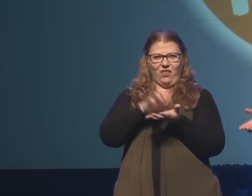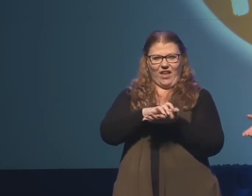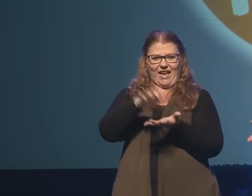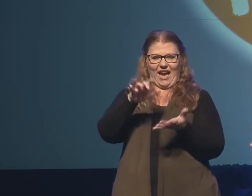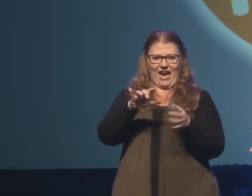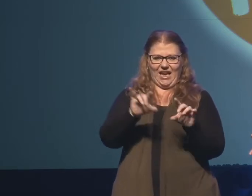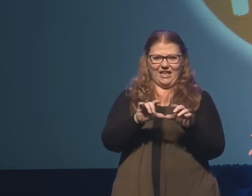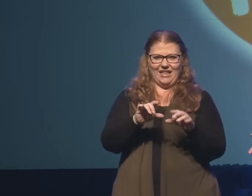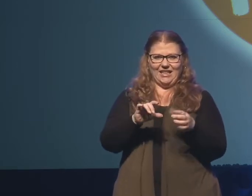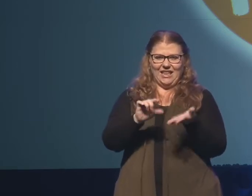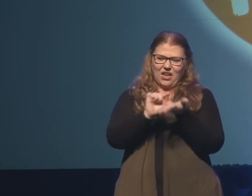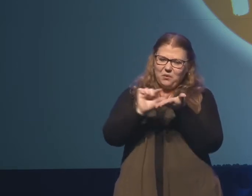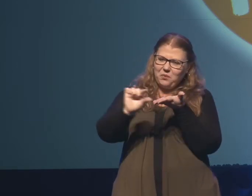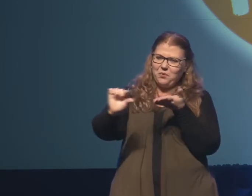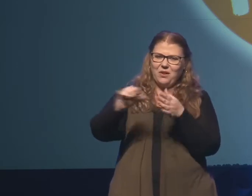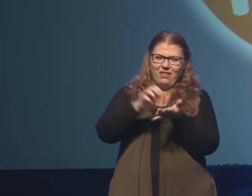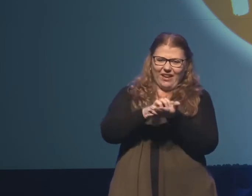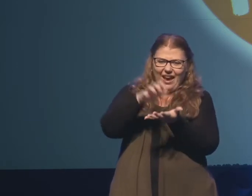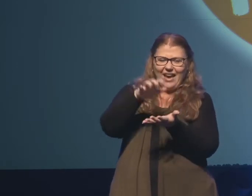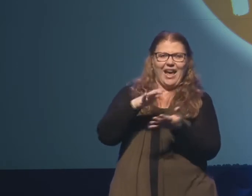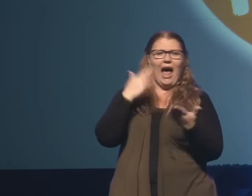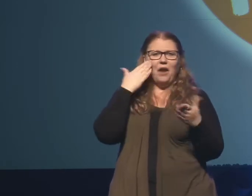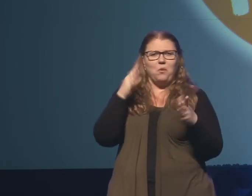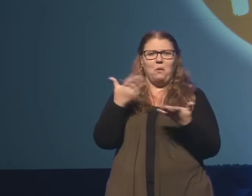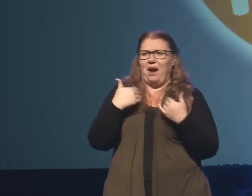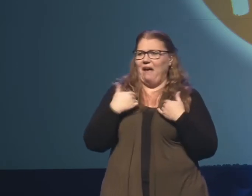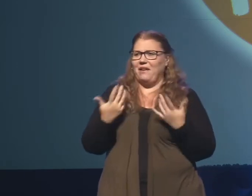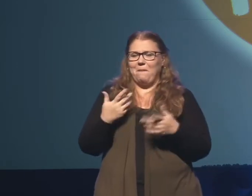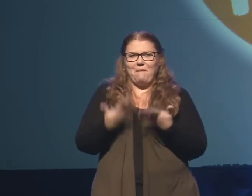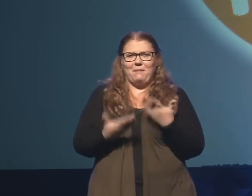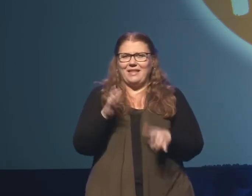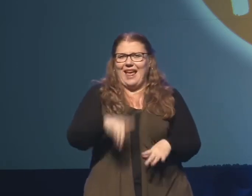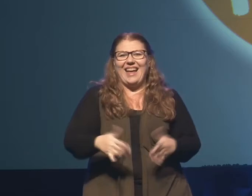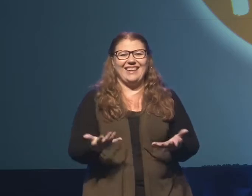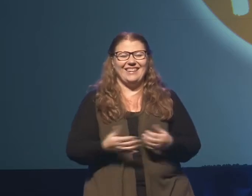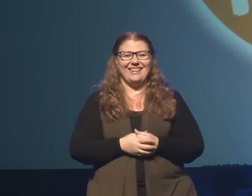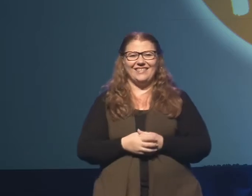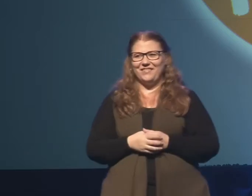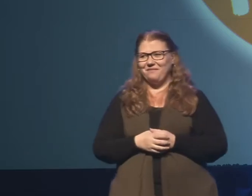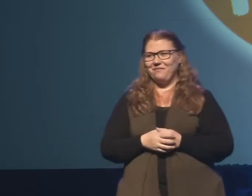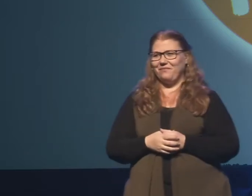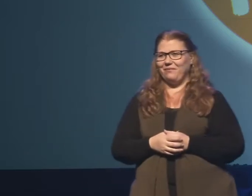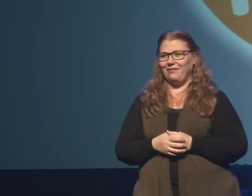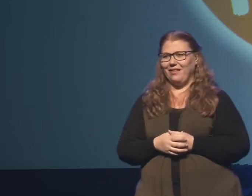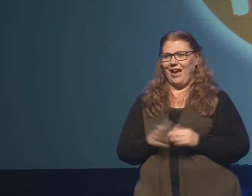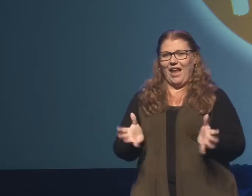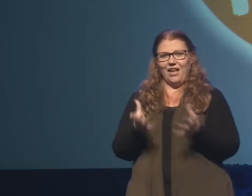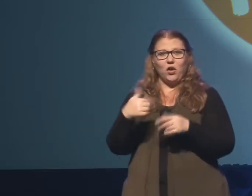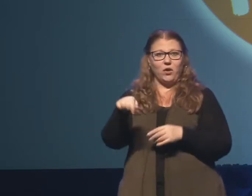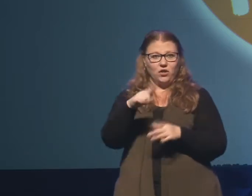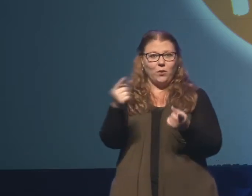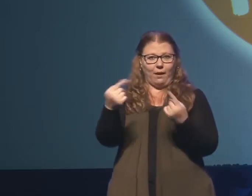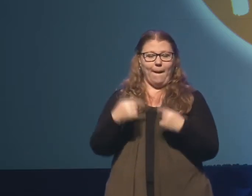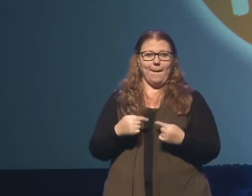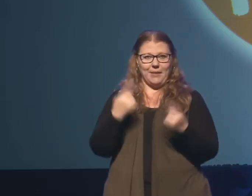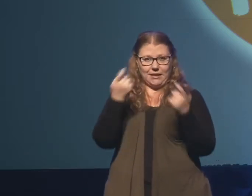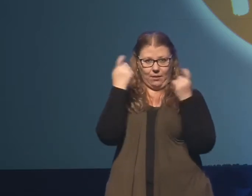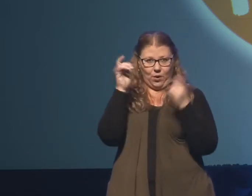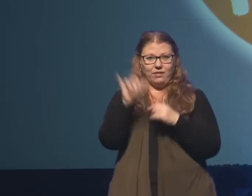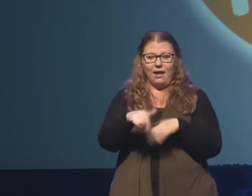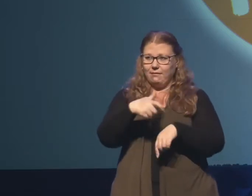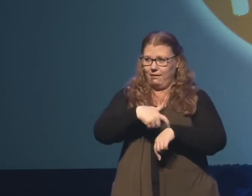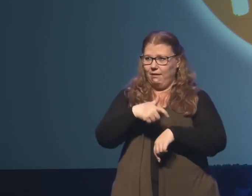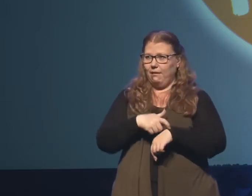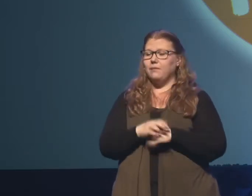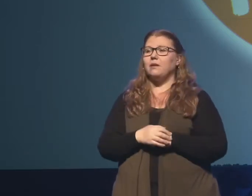to have a sheet cake, right? So we're going to, I don't know what we're having, but maybe it might be that. And I encourage you to come and celebrate that